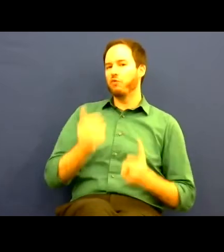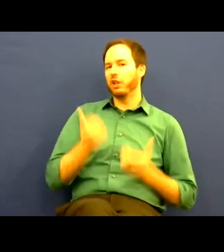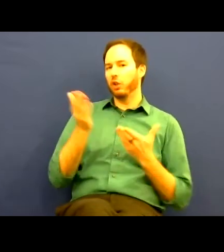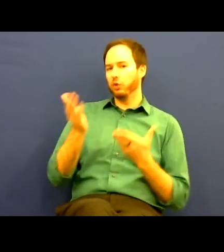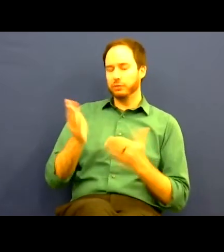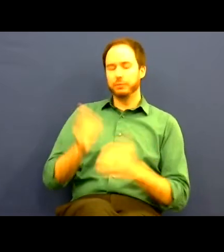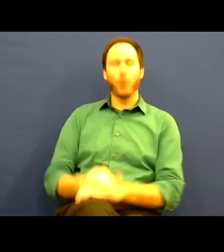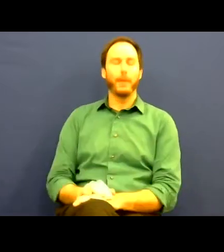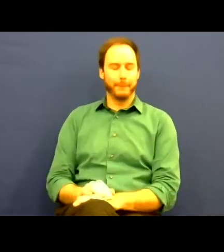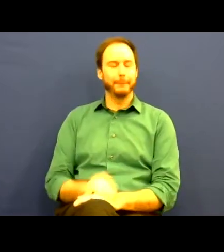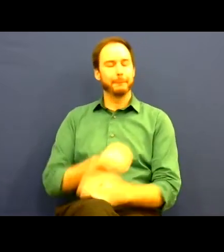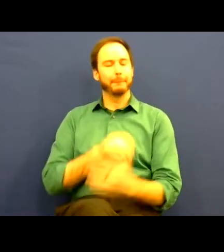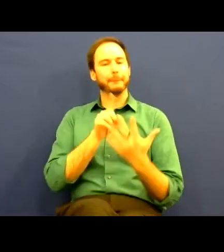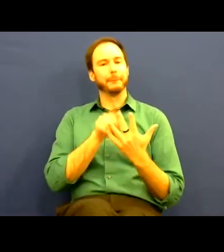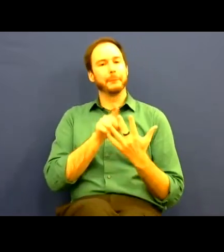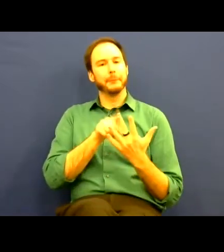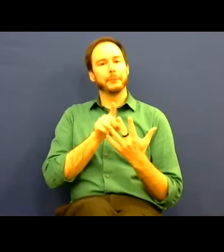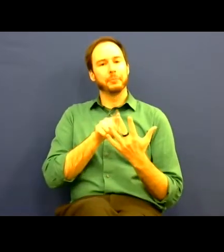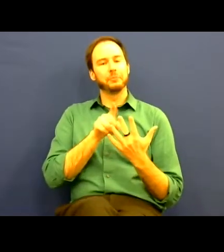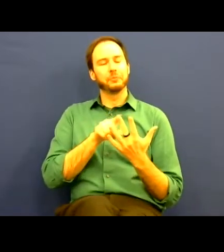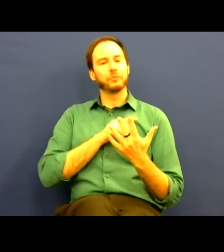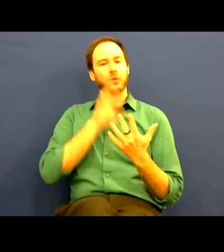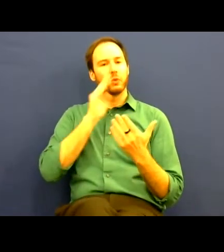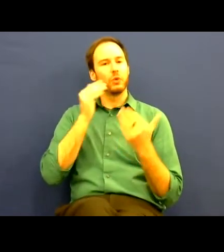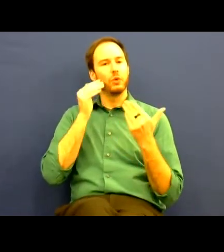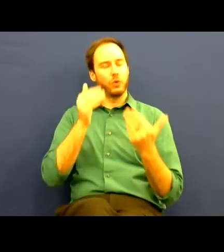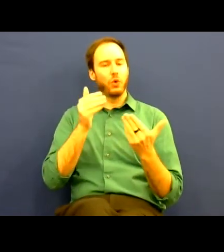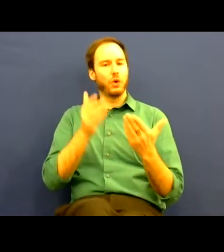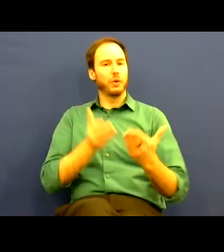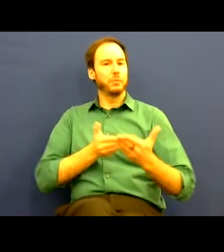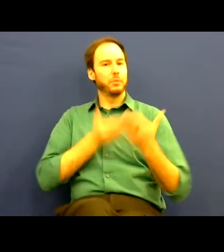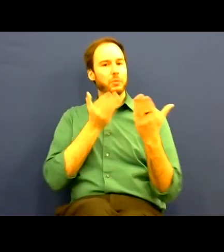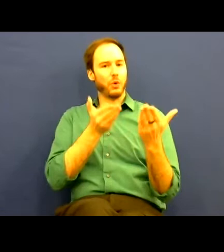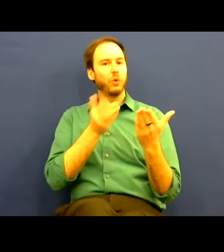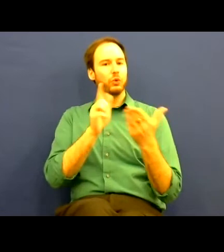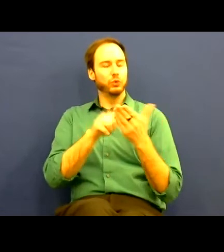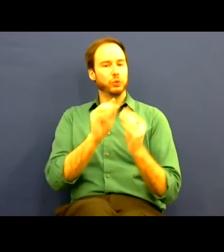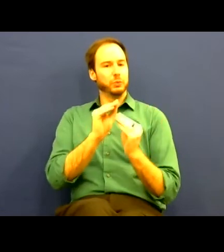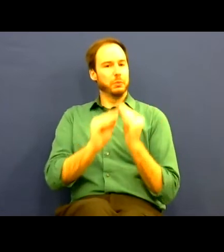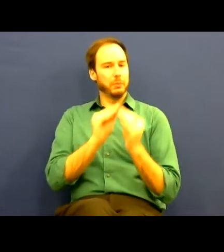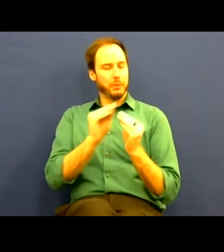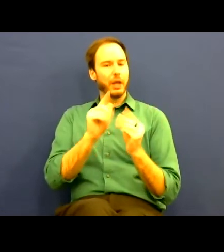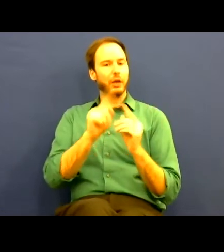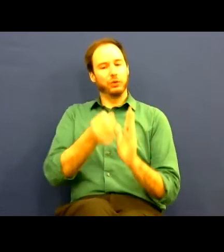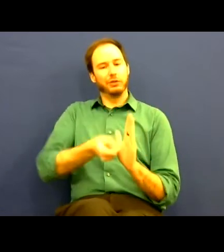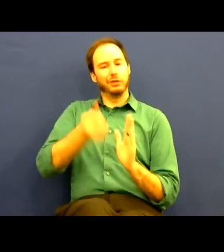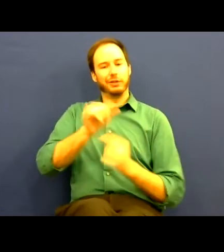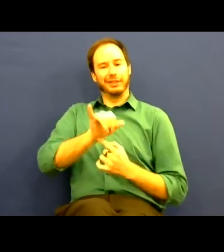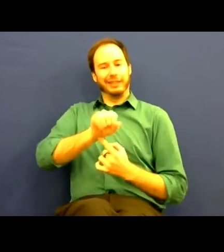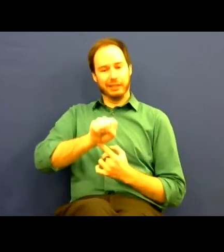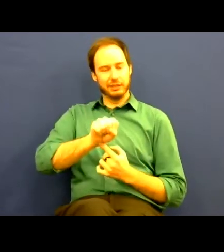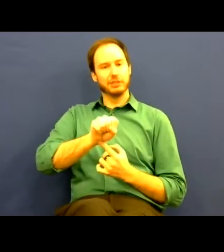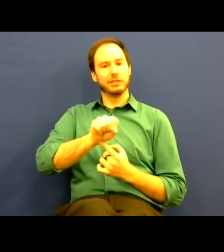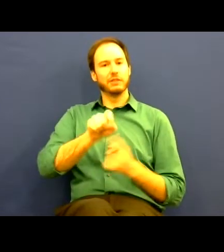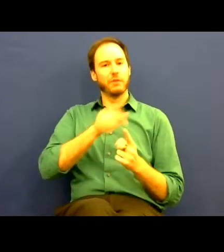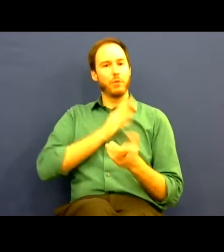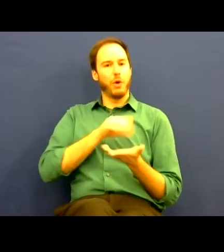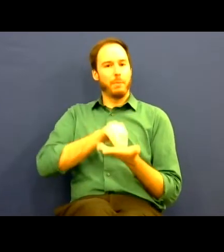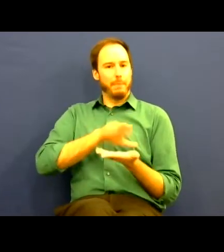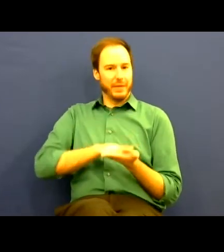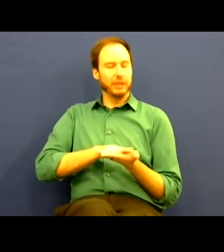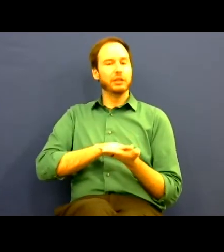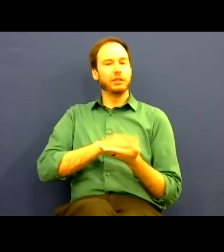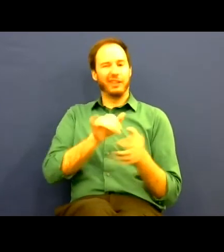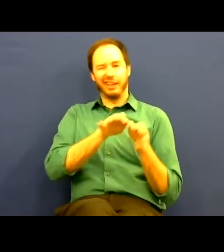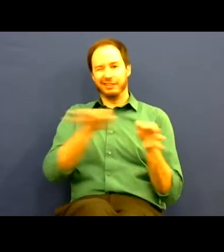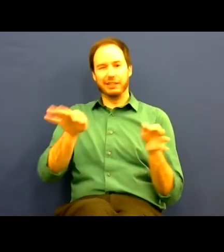Okay, so I will just make a motion that we amend the minutes to strike the word "is" from that sentence